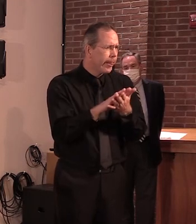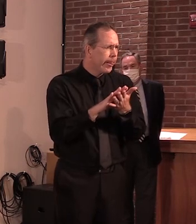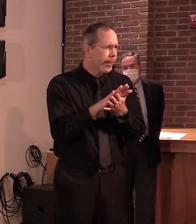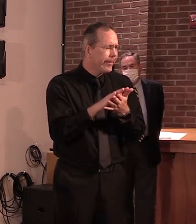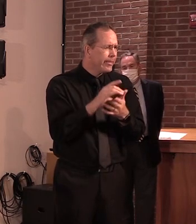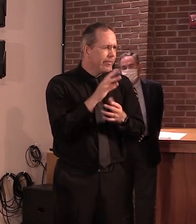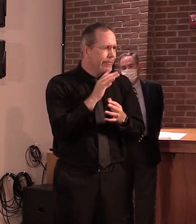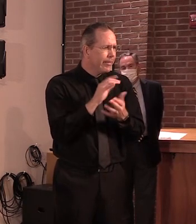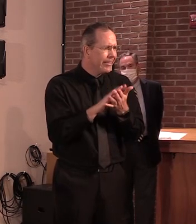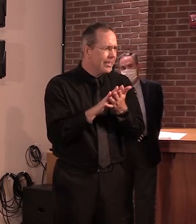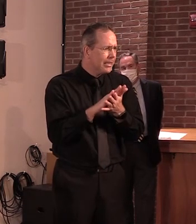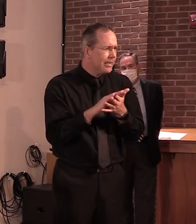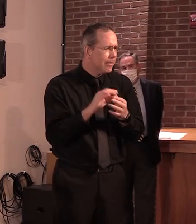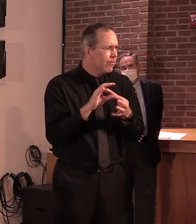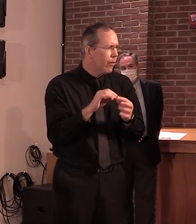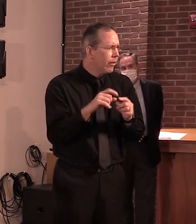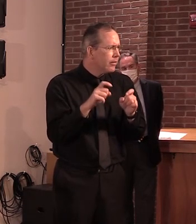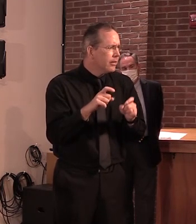Post reported one of them,